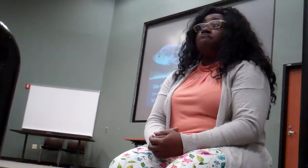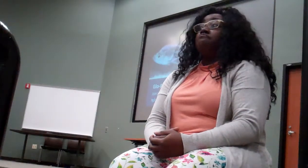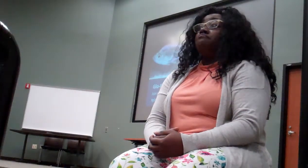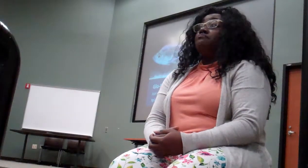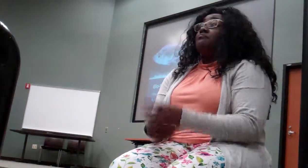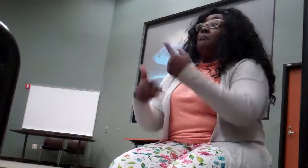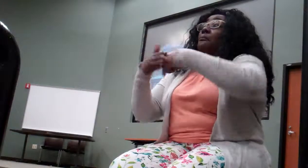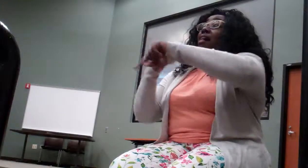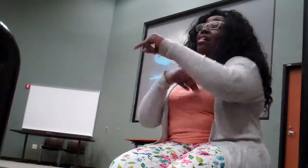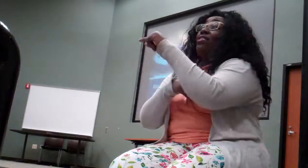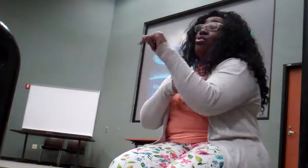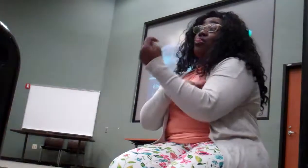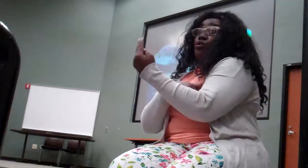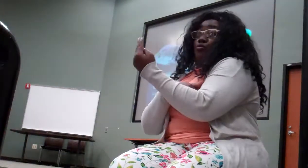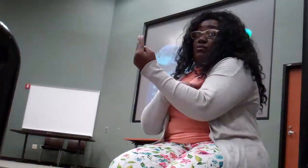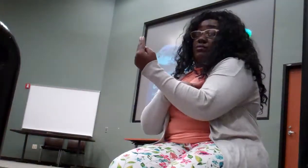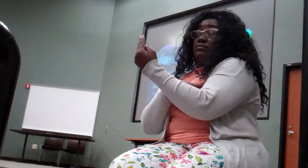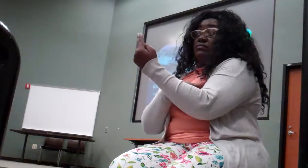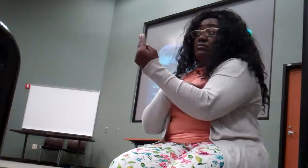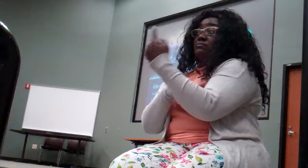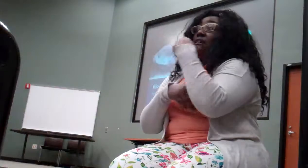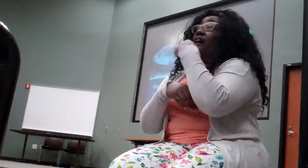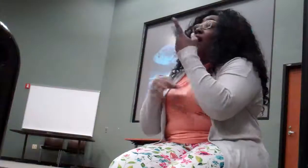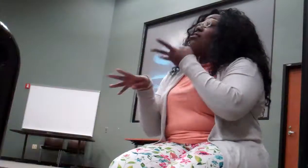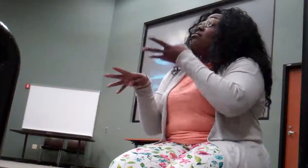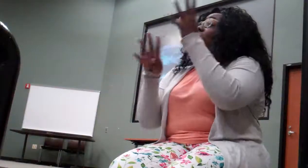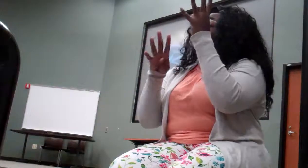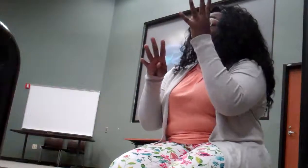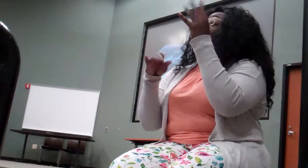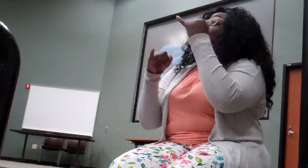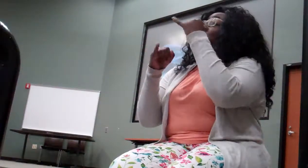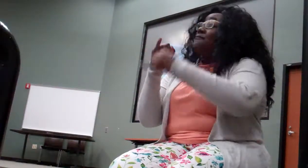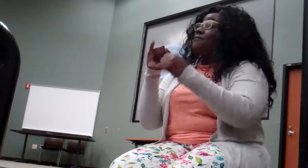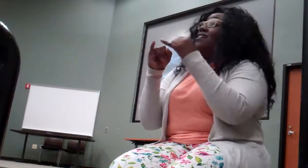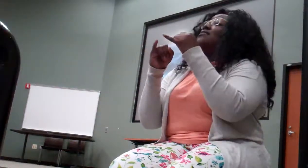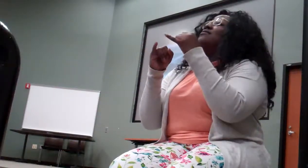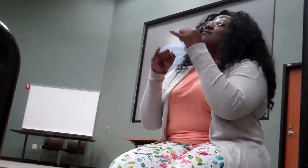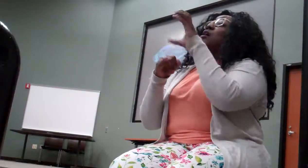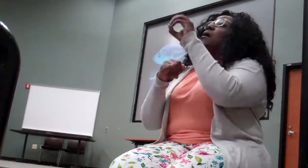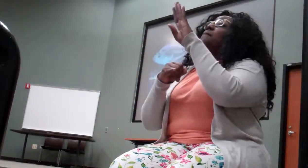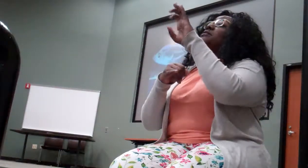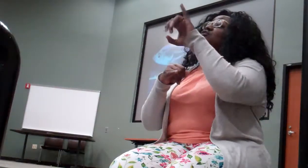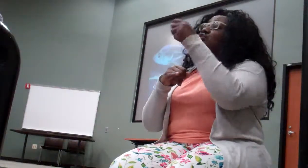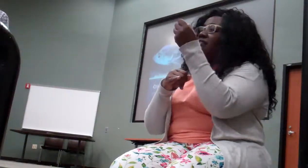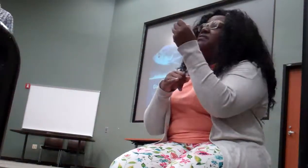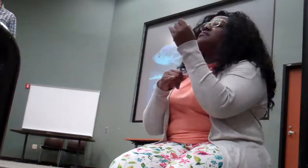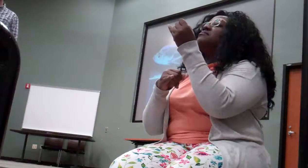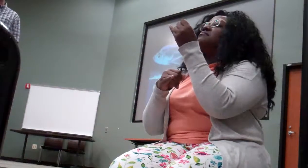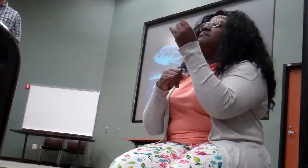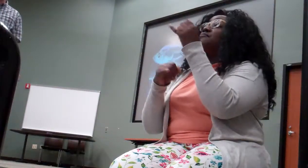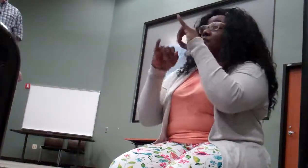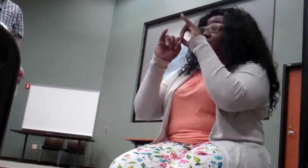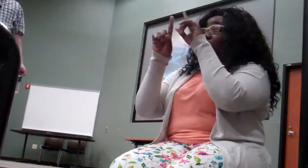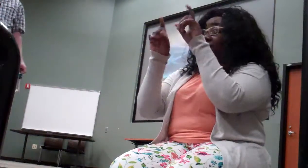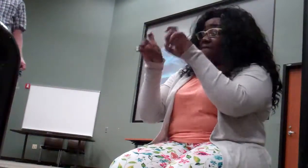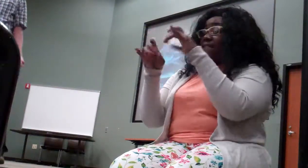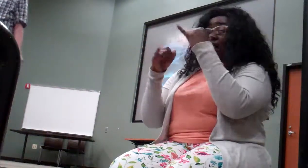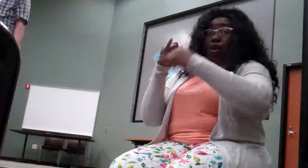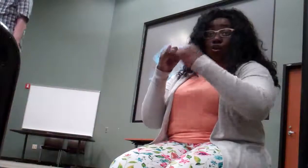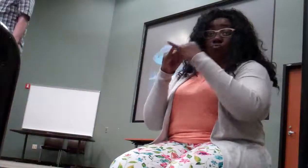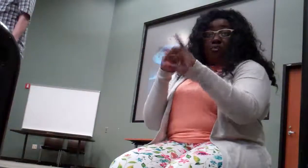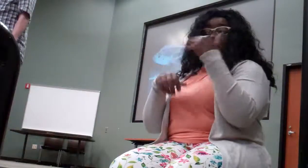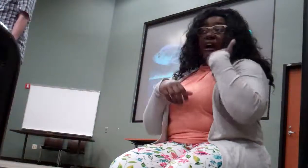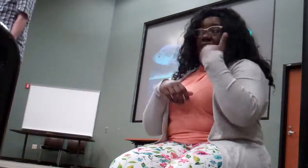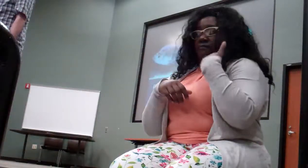By Thursday, I will be uploading the final exam objectives too. Right? So you'll have all the objectives for the final exam